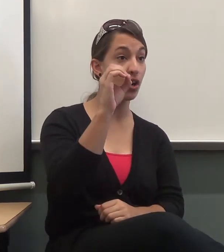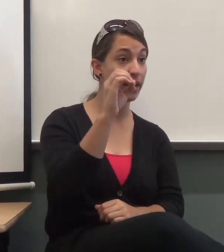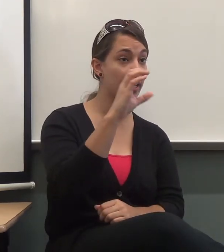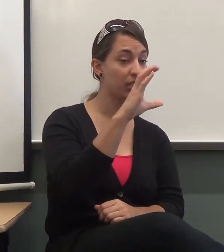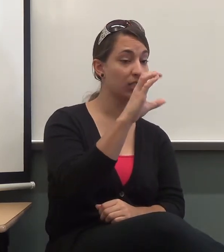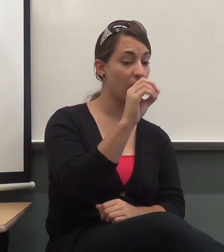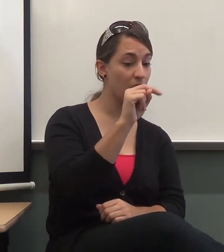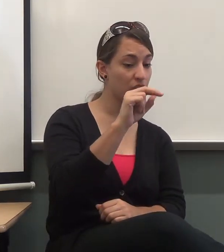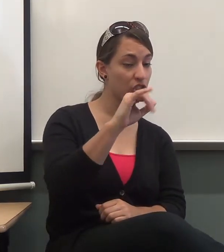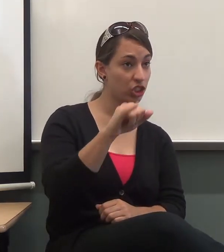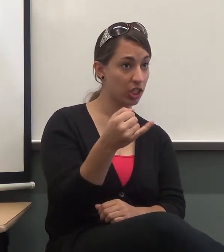joins ideas.